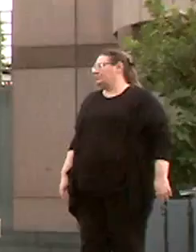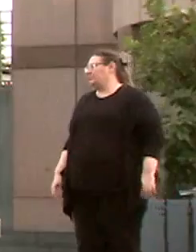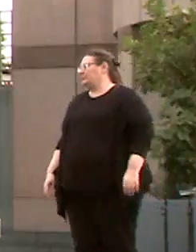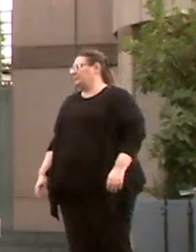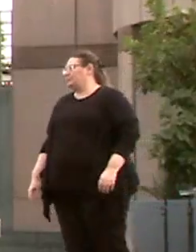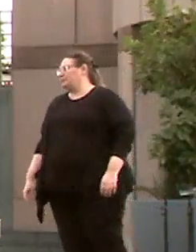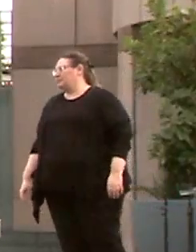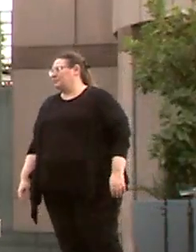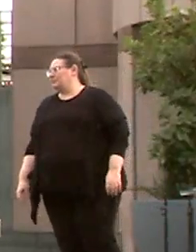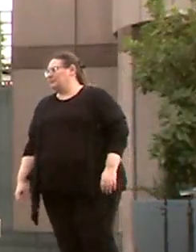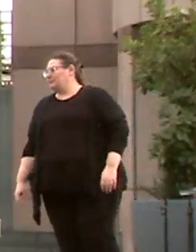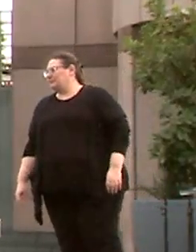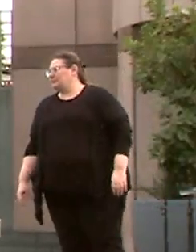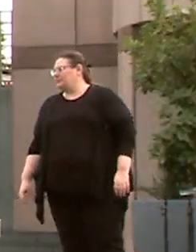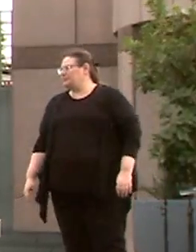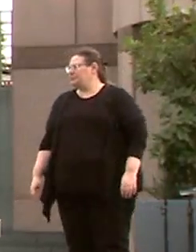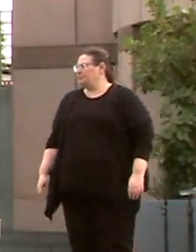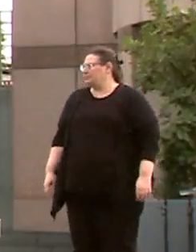3 or 4